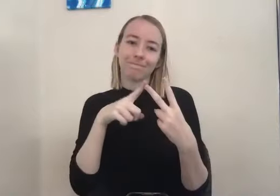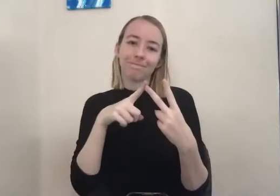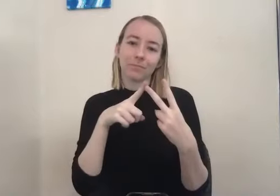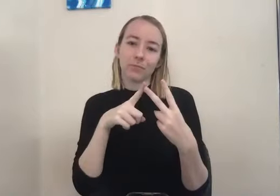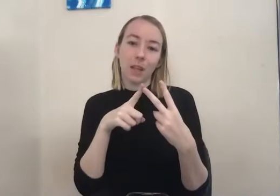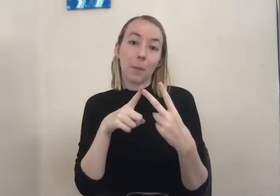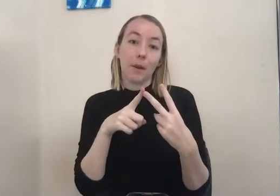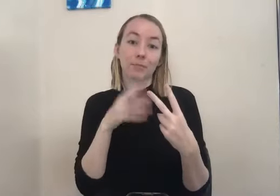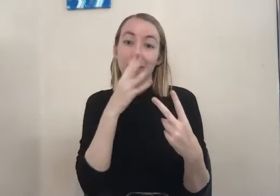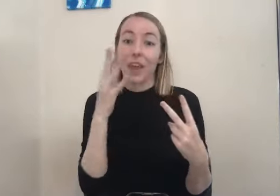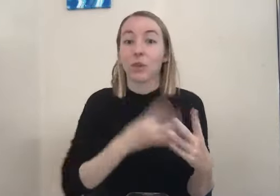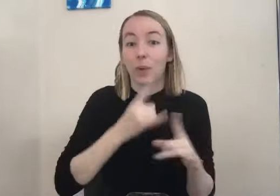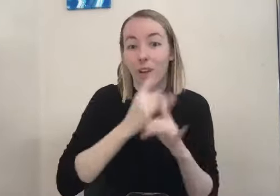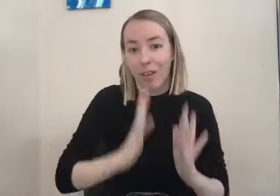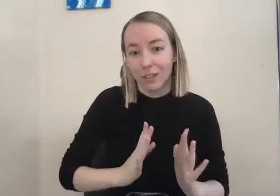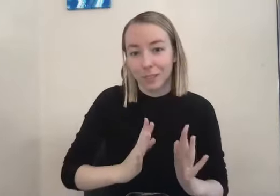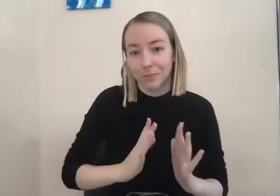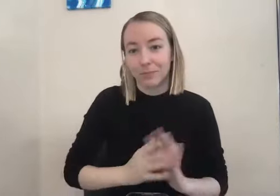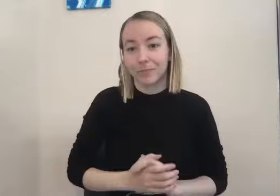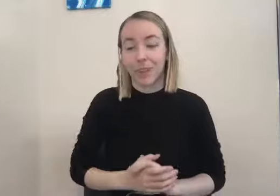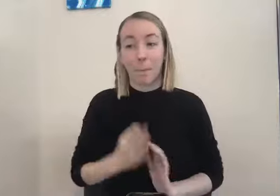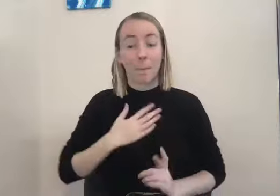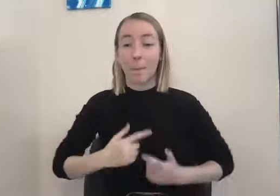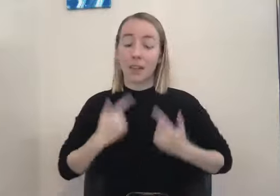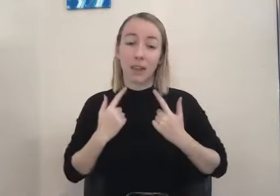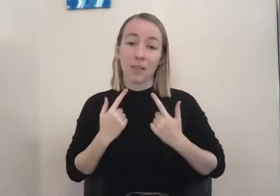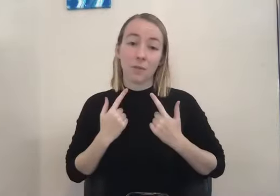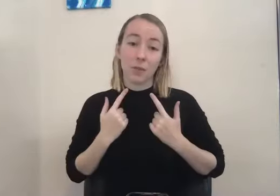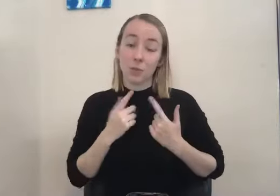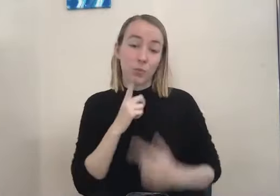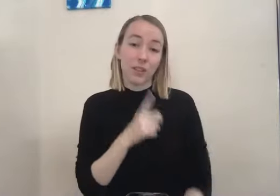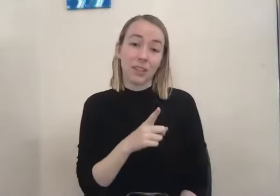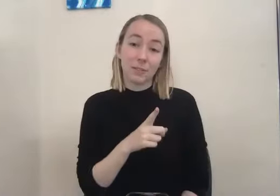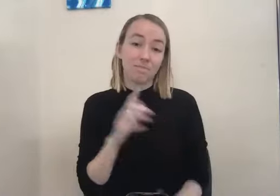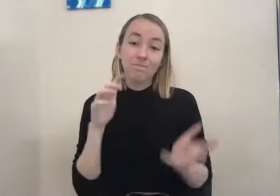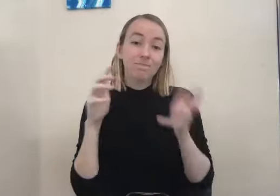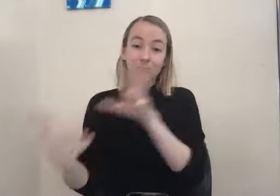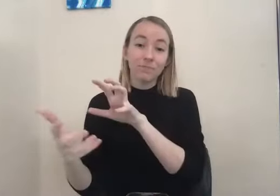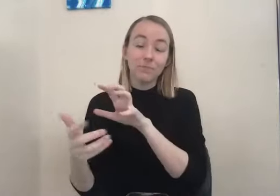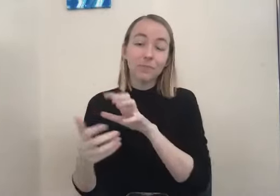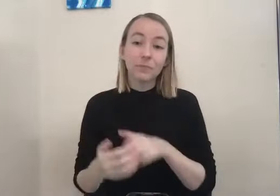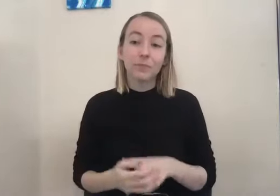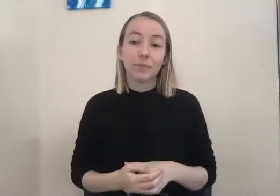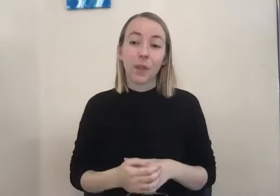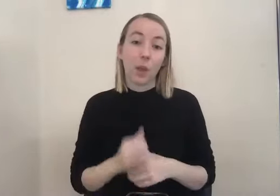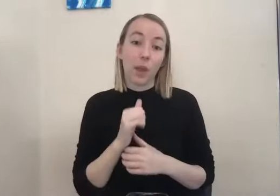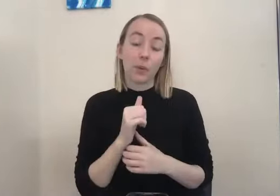both husbands died through alcoholism, and I still couldn't see it. I still couldn't get it. And my